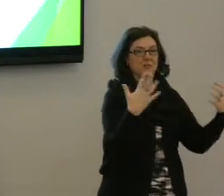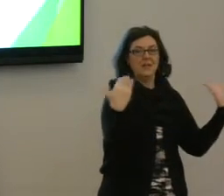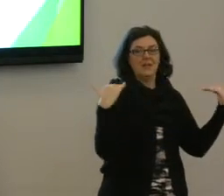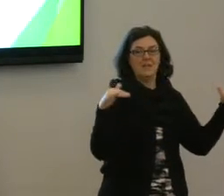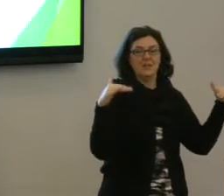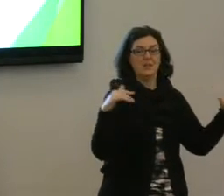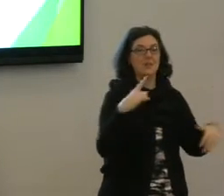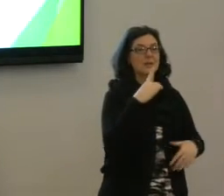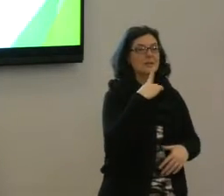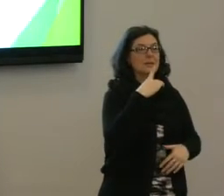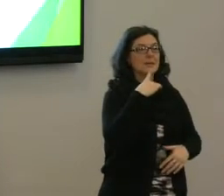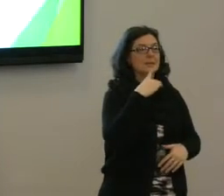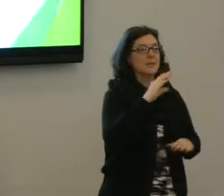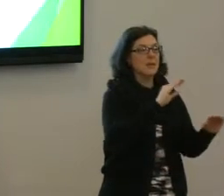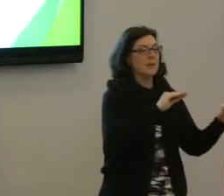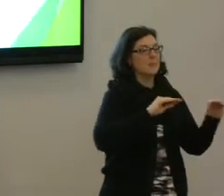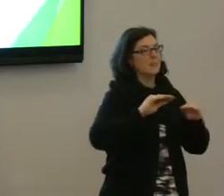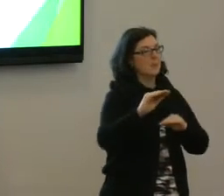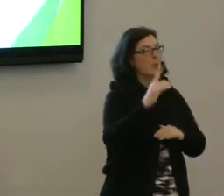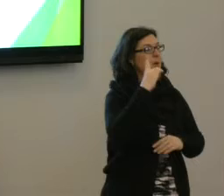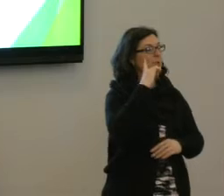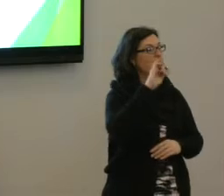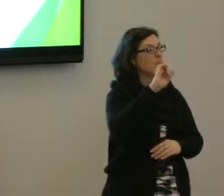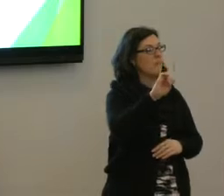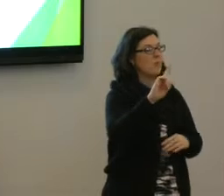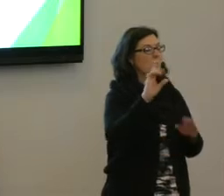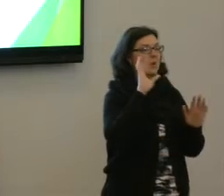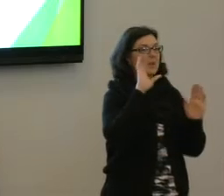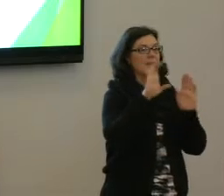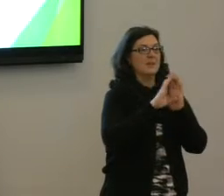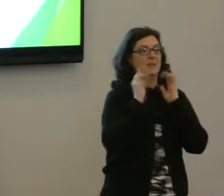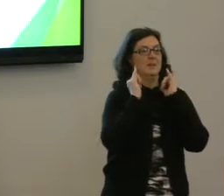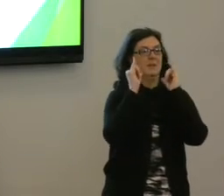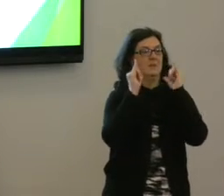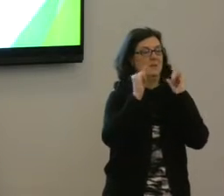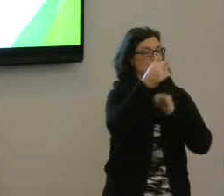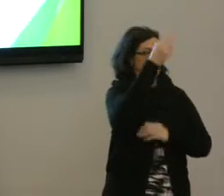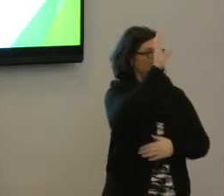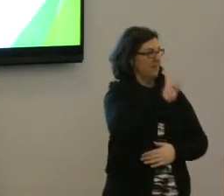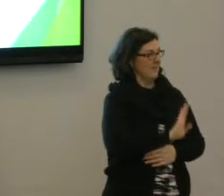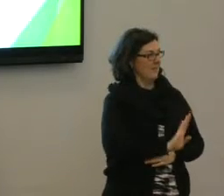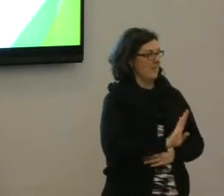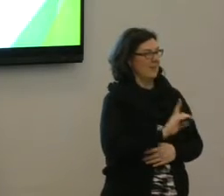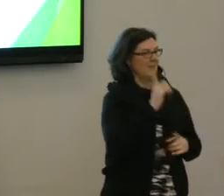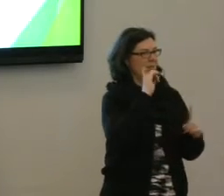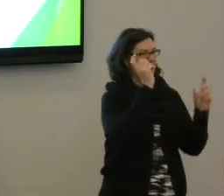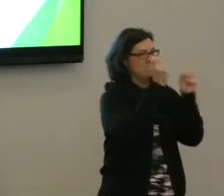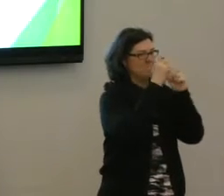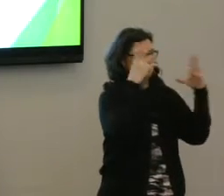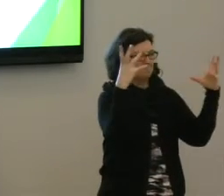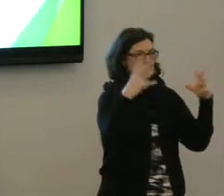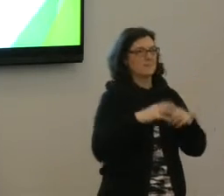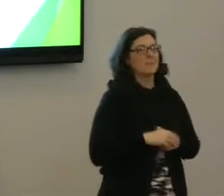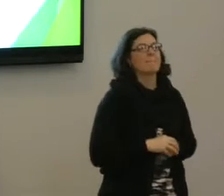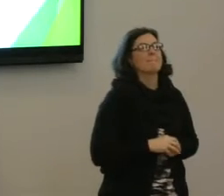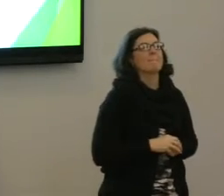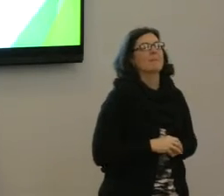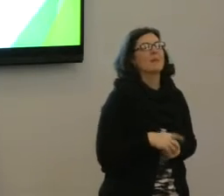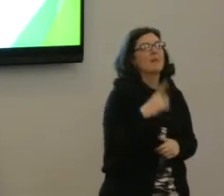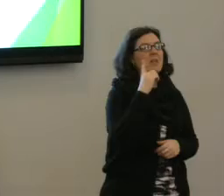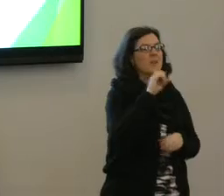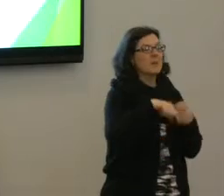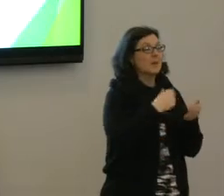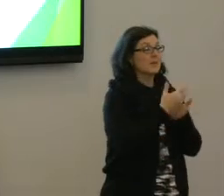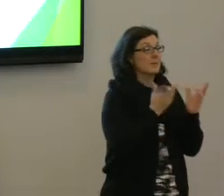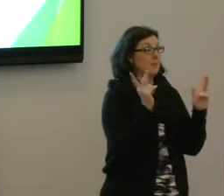saying, make way for the image of God. Make way for the image of God. So if you think about that, I used to think about that with some of